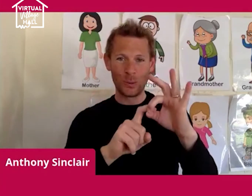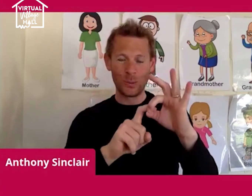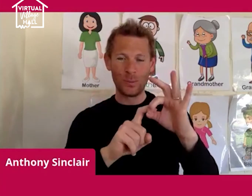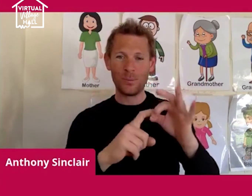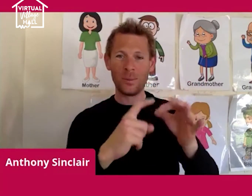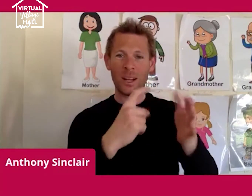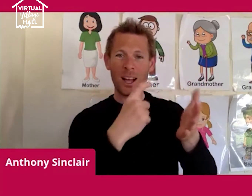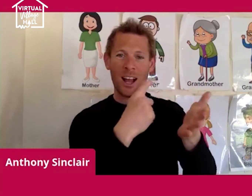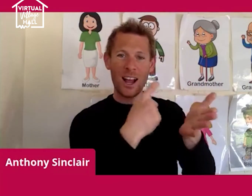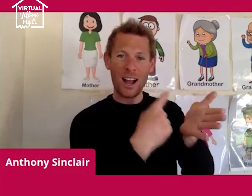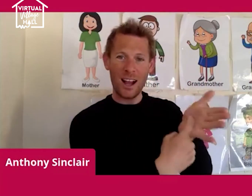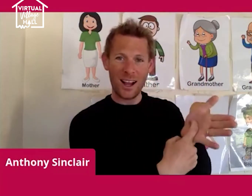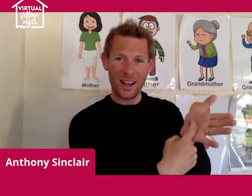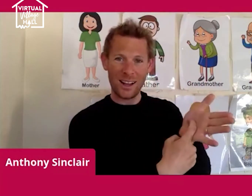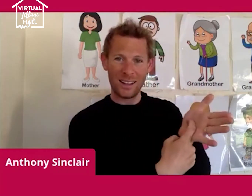Q, R,